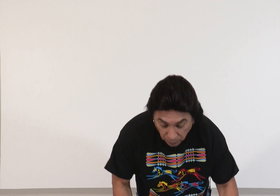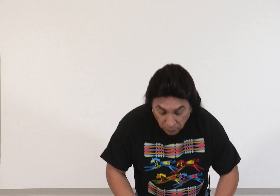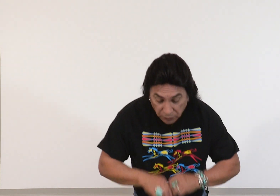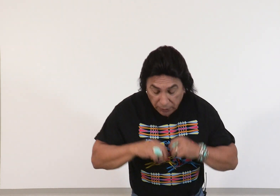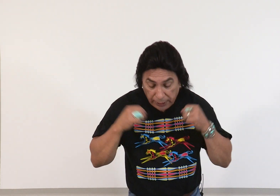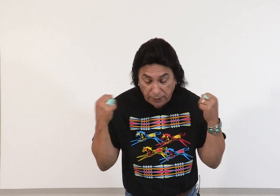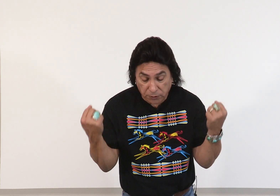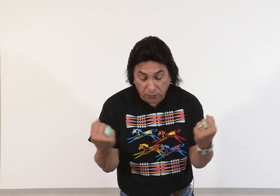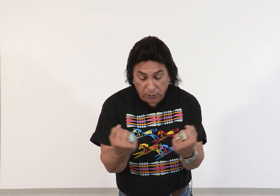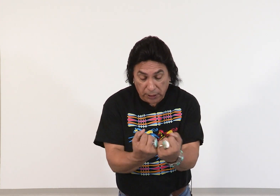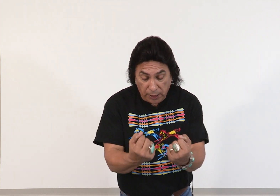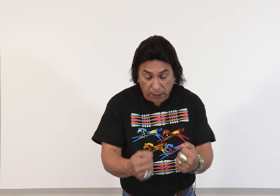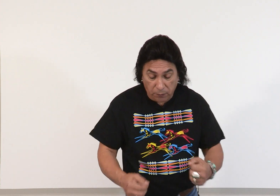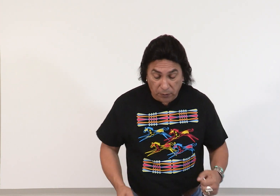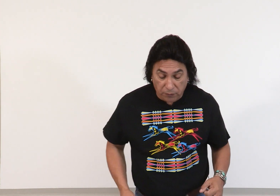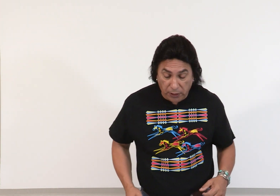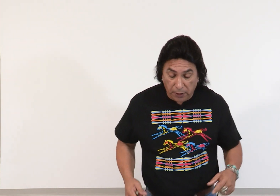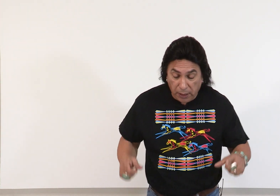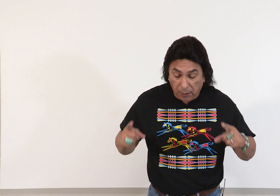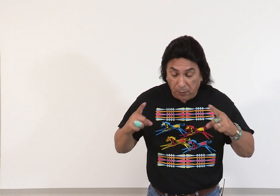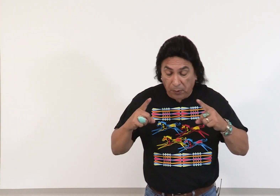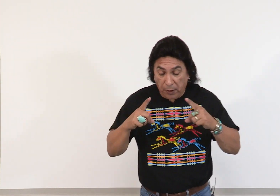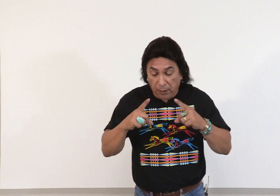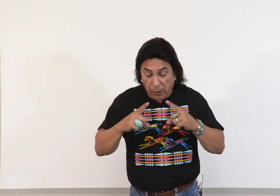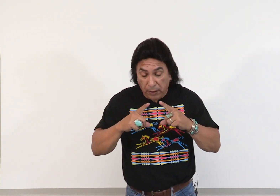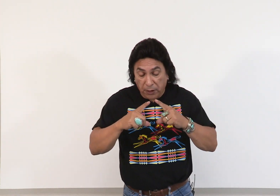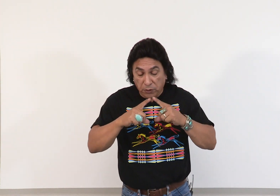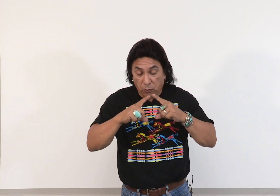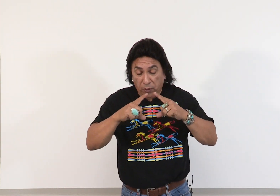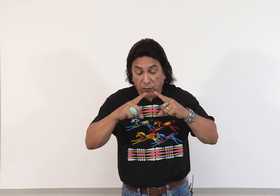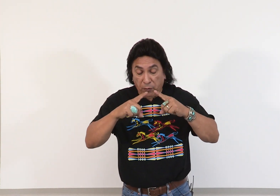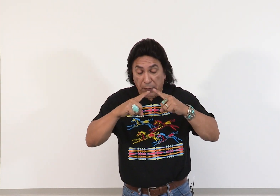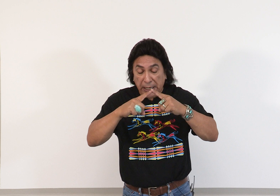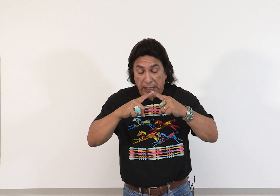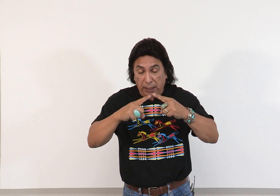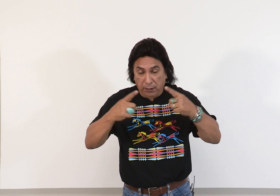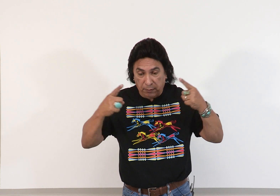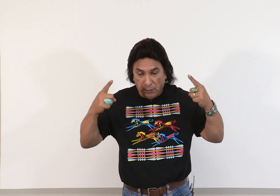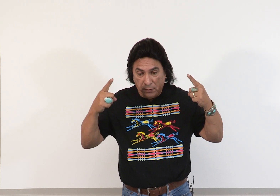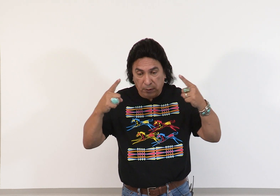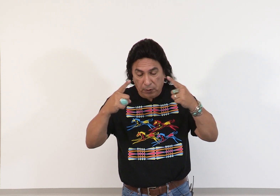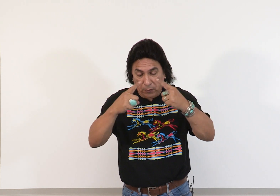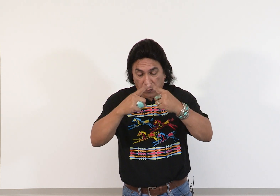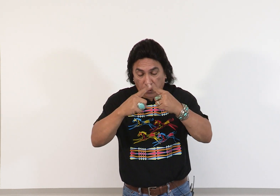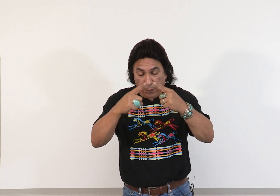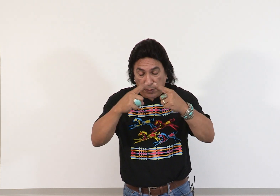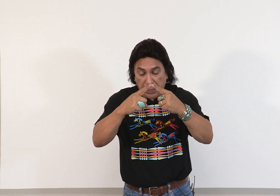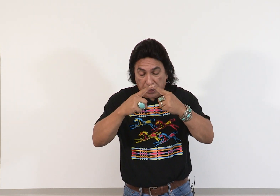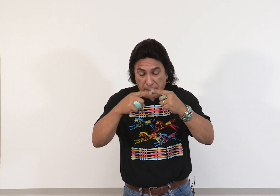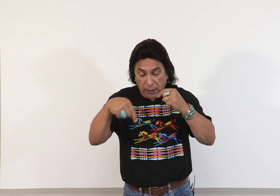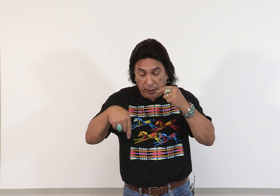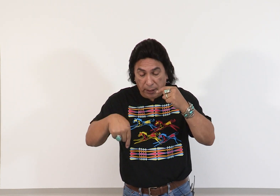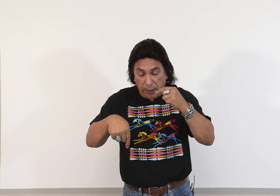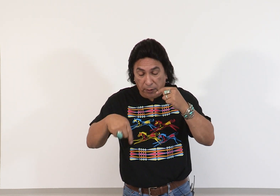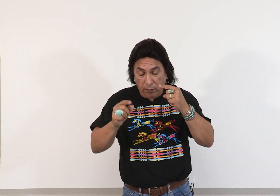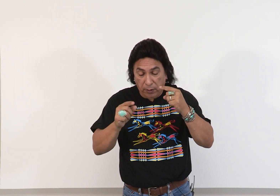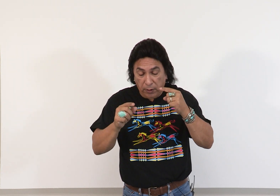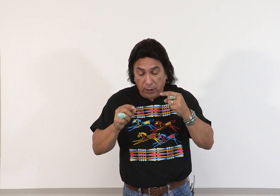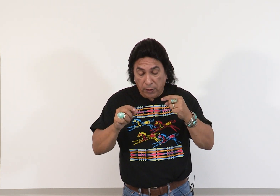We've done council tonight. We've done, here's one for meeting. We're going to meet here.